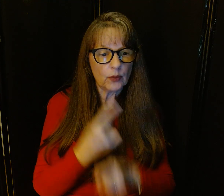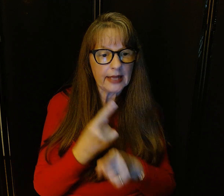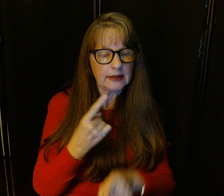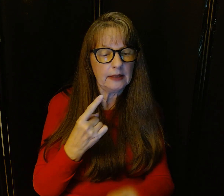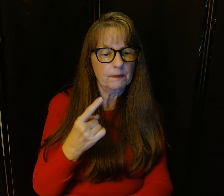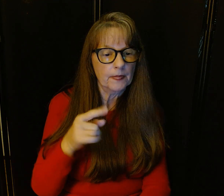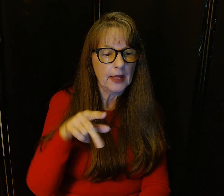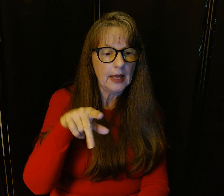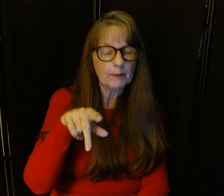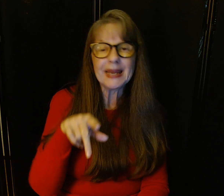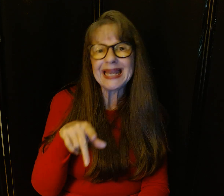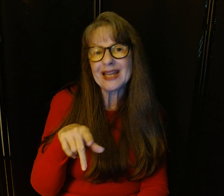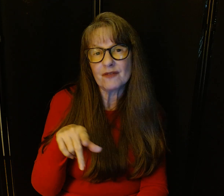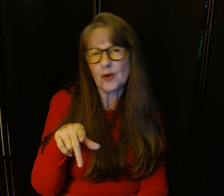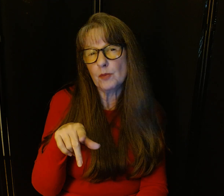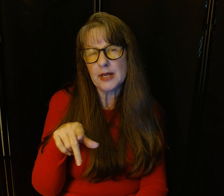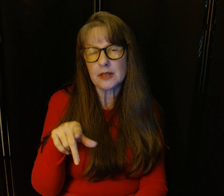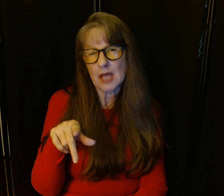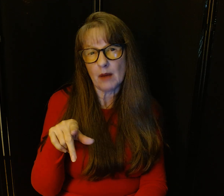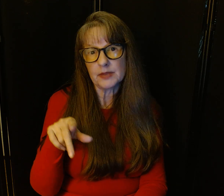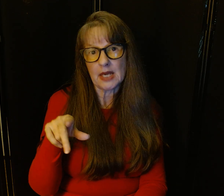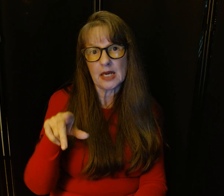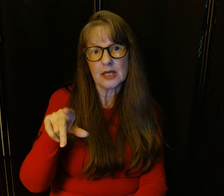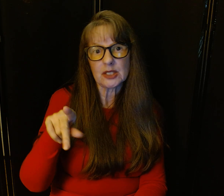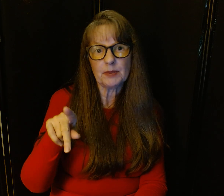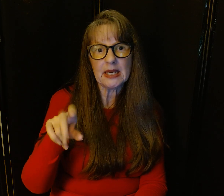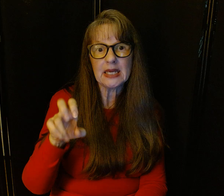correctly. Peniaphobia is how I'm saying it. It's